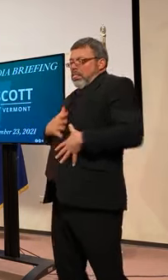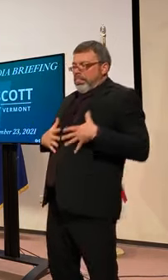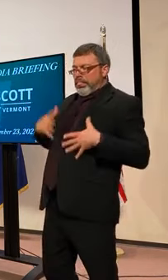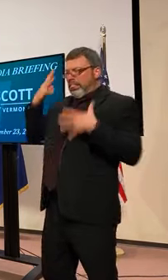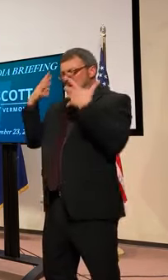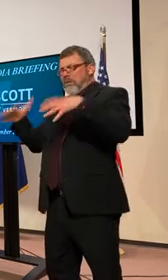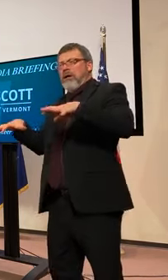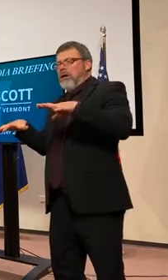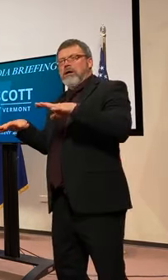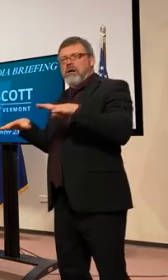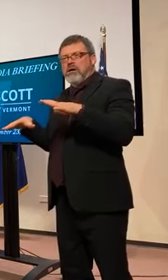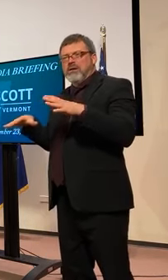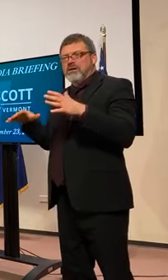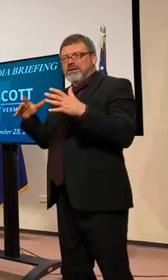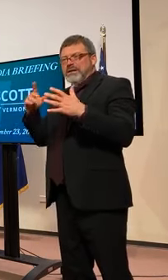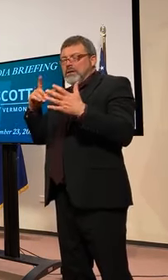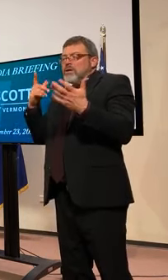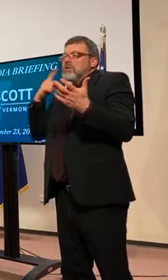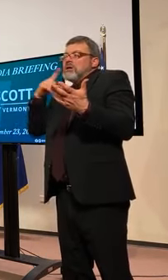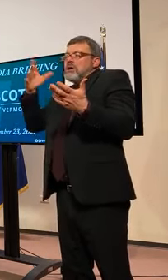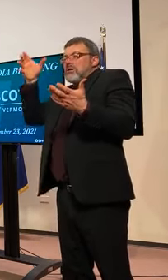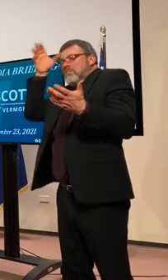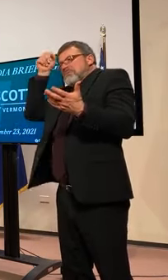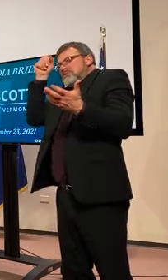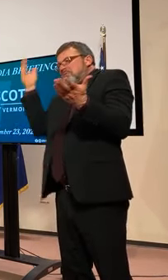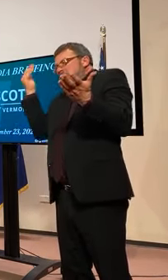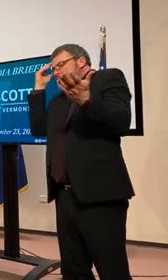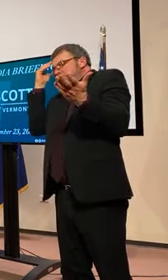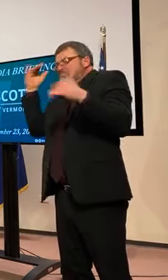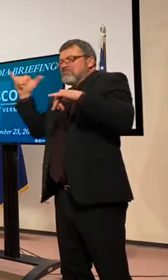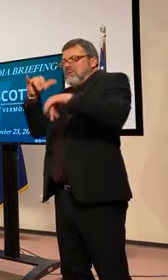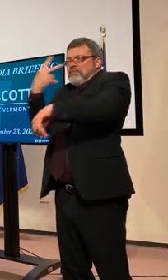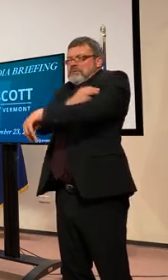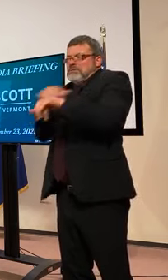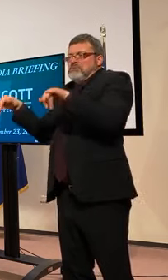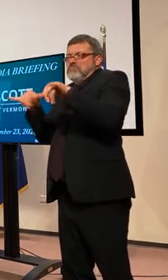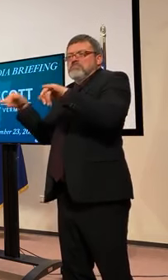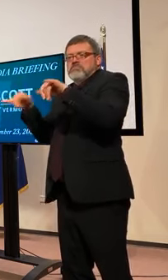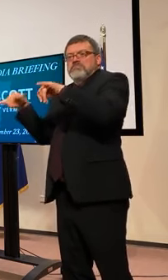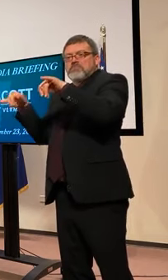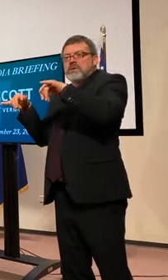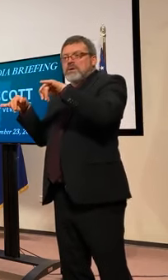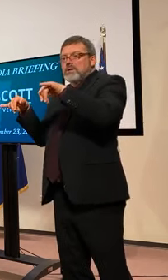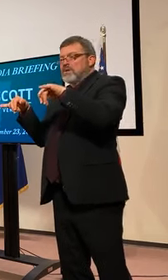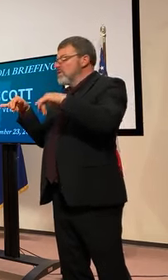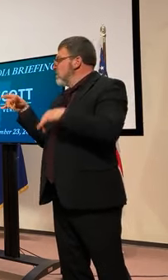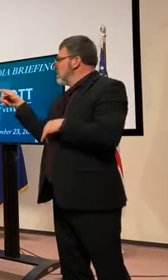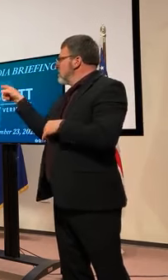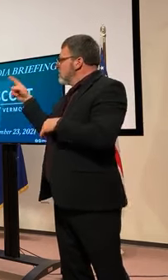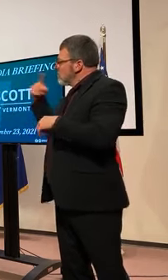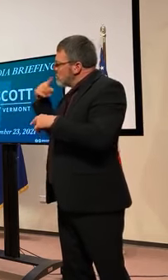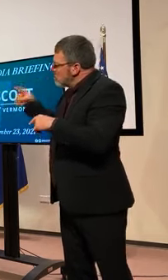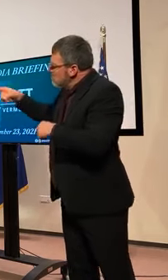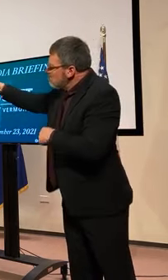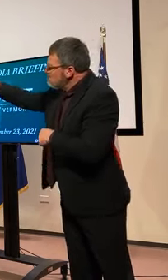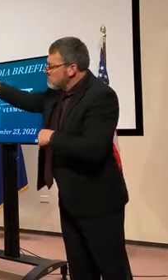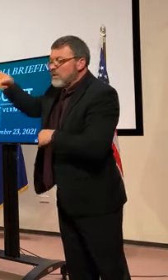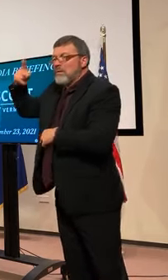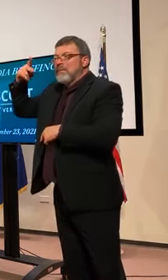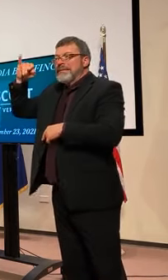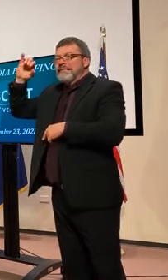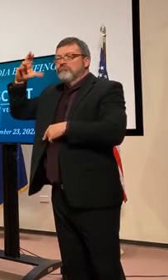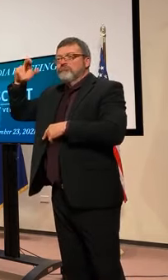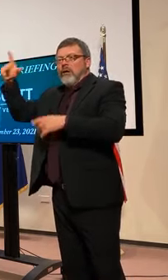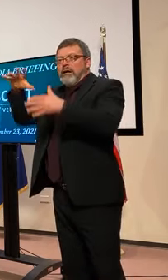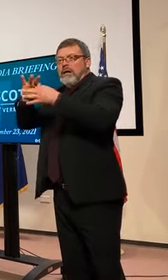that, have you seen any data? It's been pretty consistent the last few days, so there's a little bit of a delay, but,